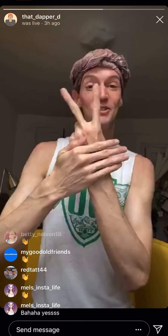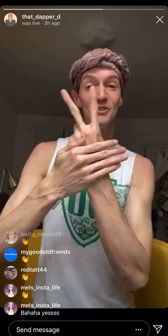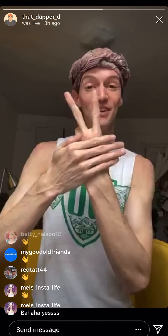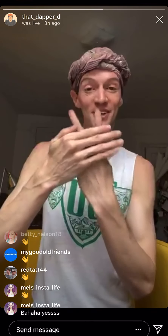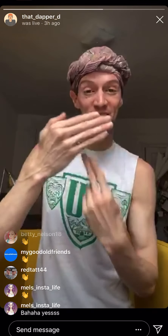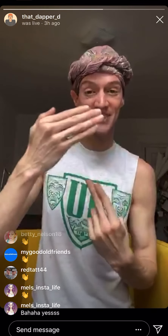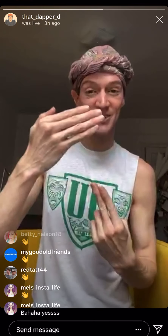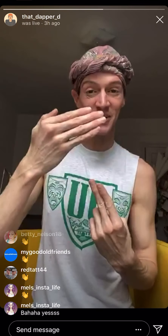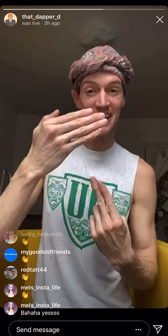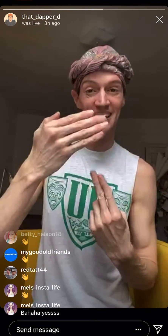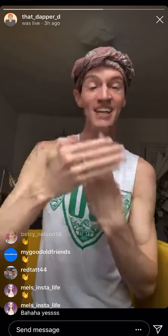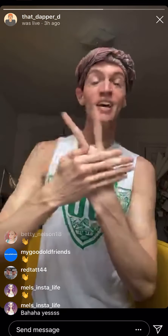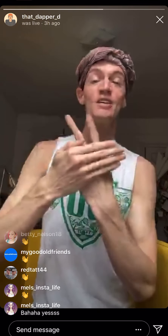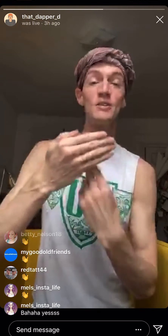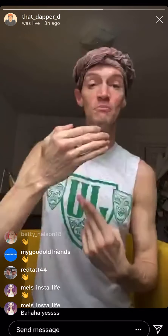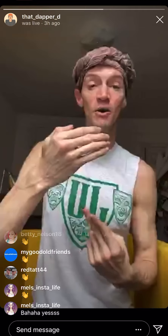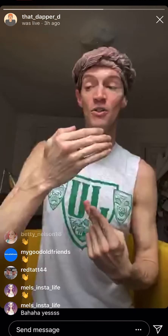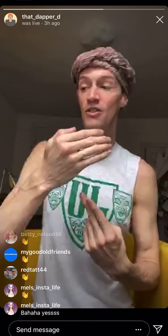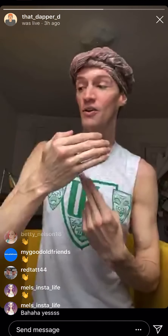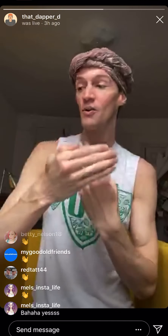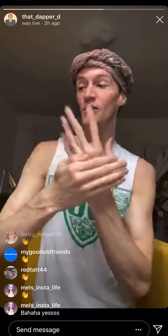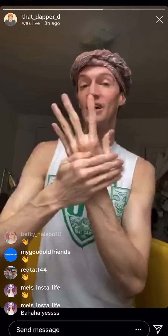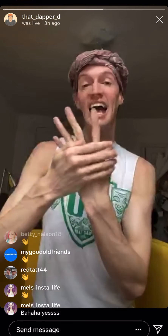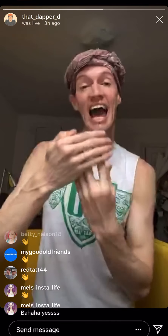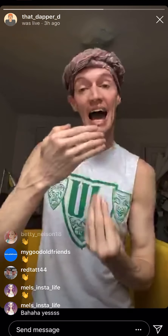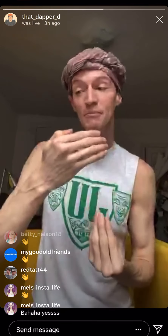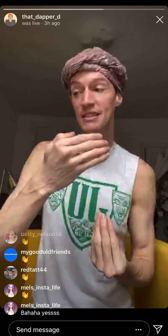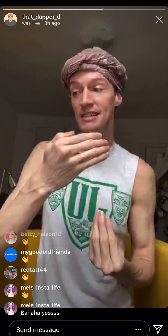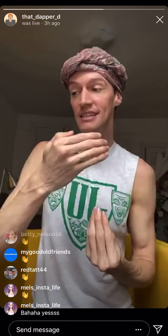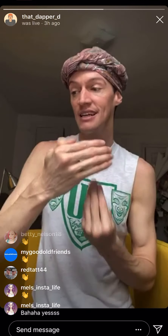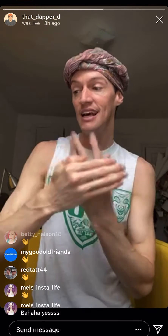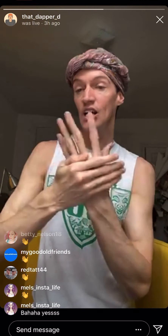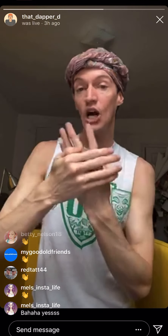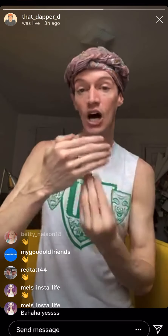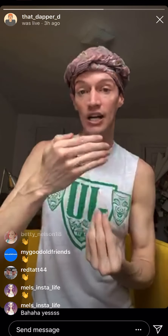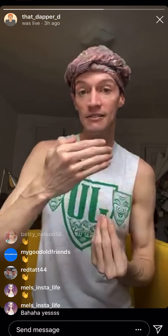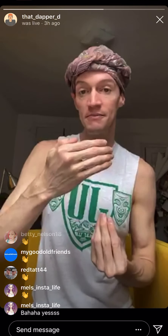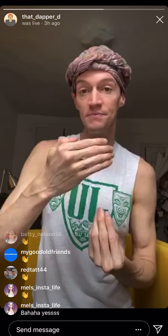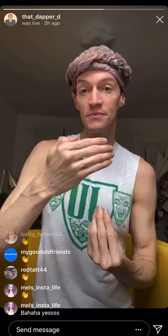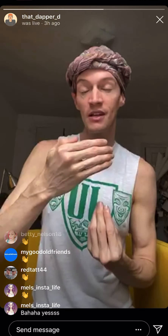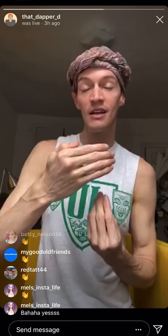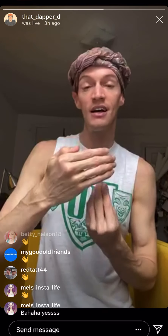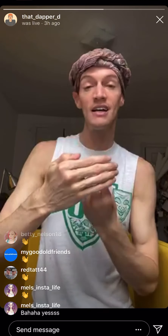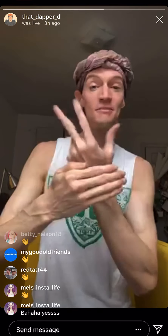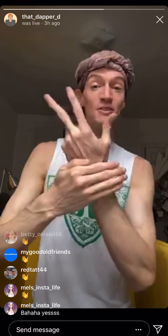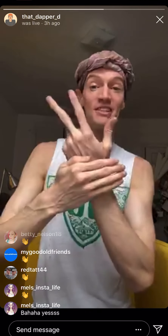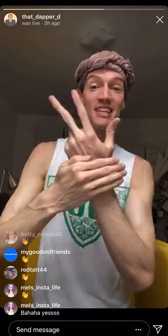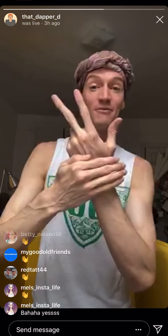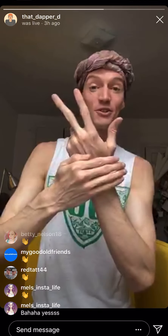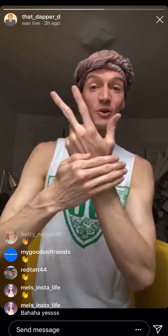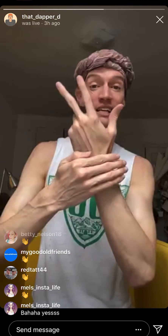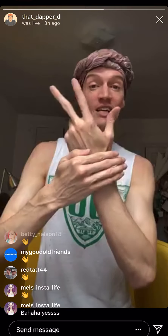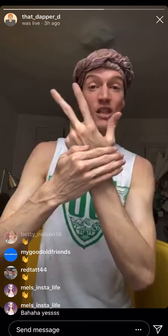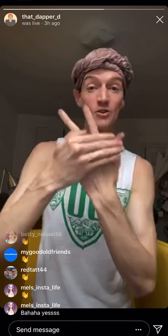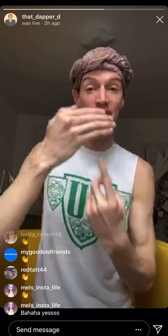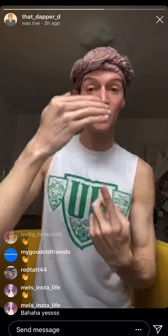fingers joining so both or absent gone uh similar to the sign for trinity three and one